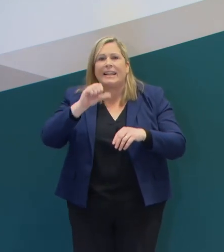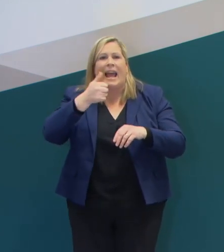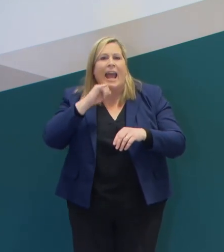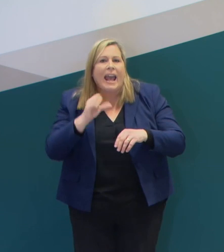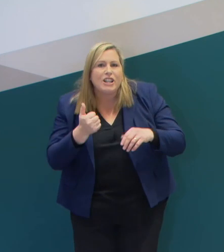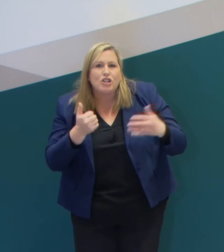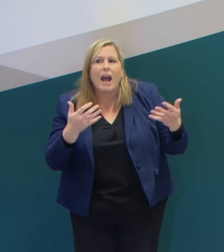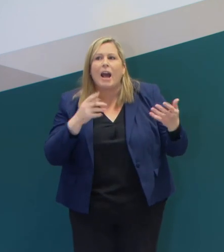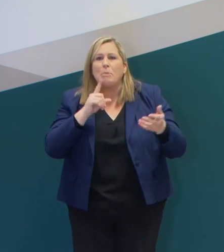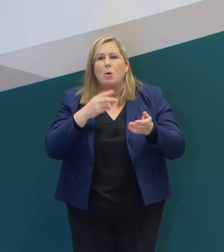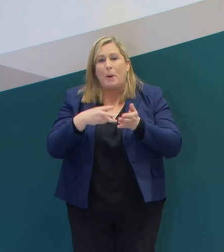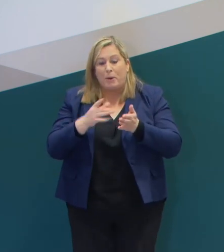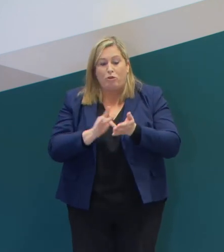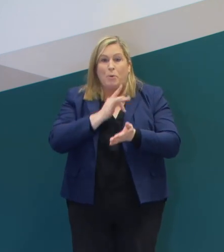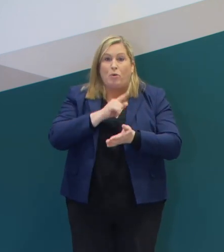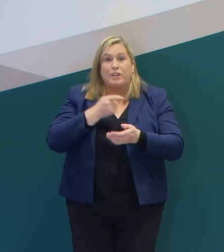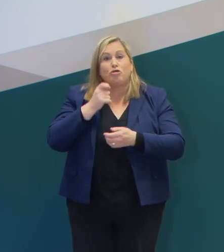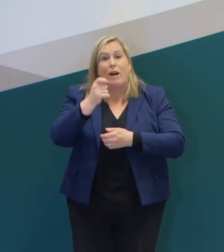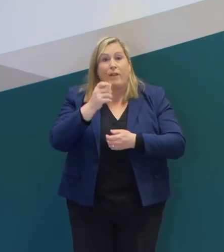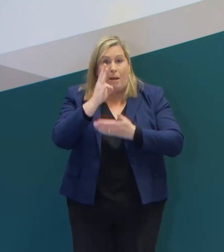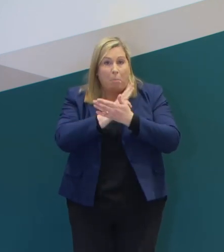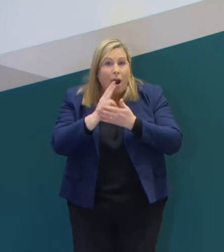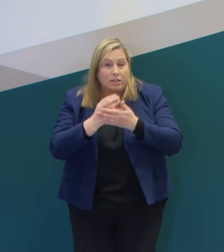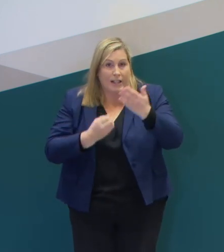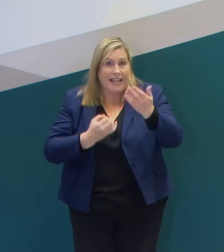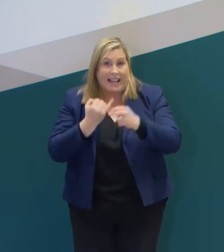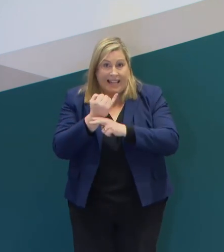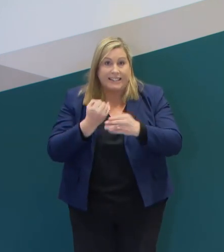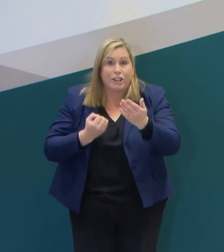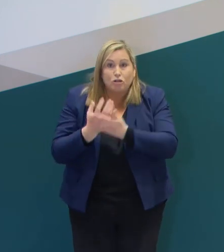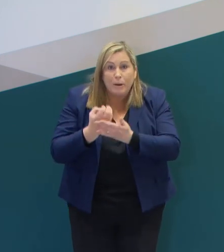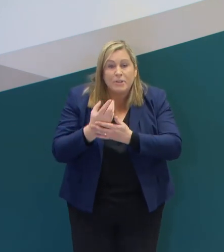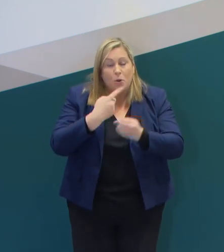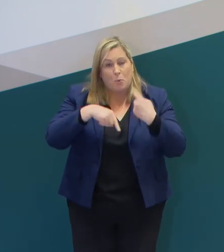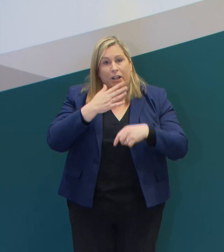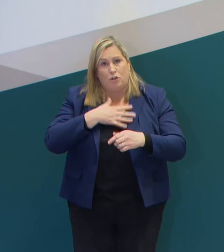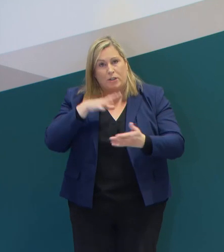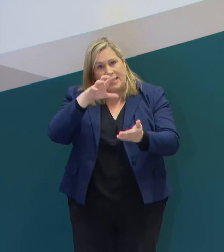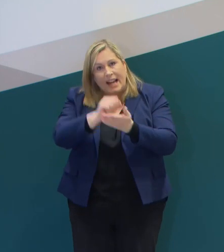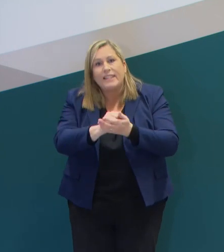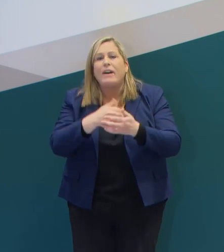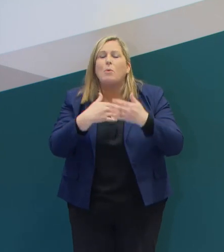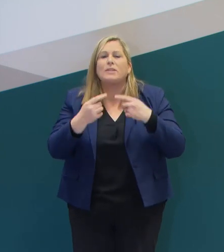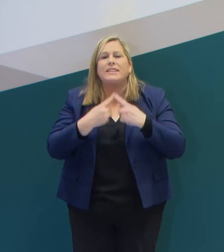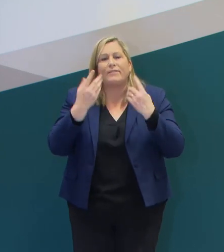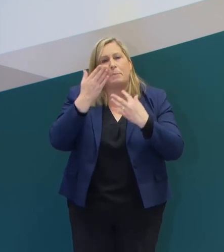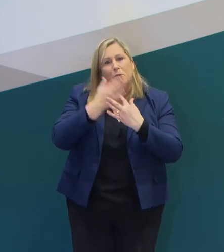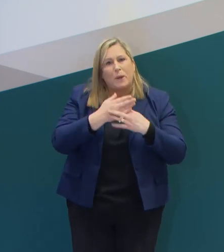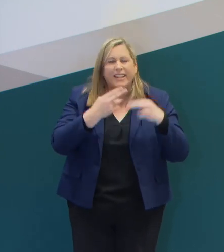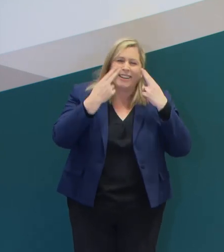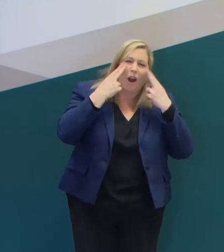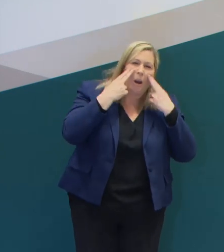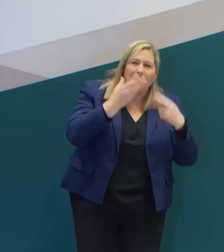that component, the travel component, we were essentially identifying people with what are common symptoms. And the experience we've seen over